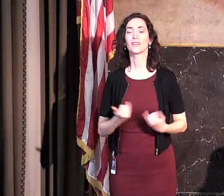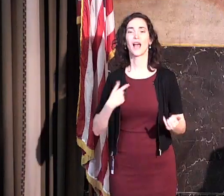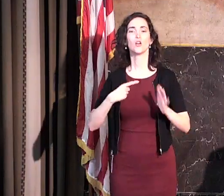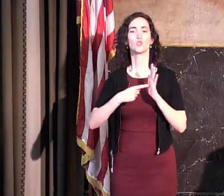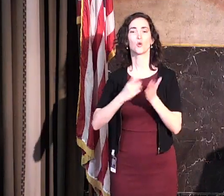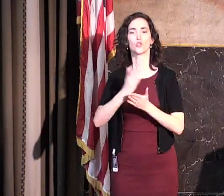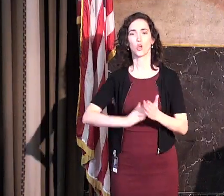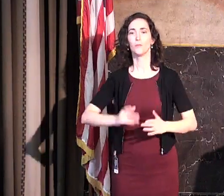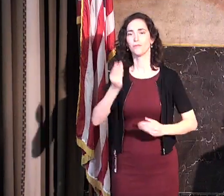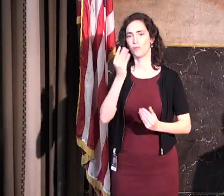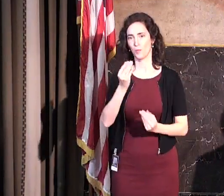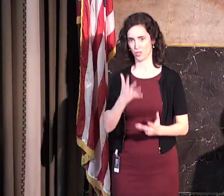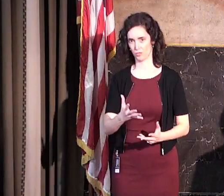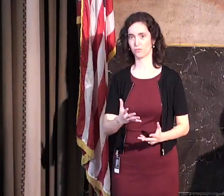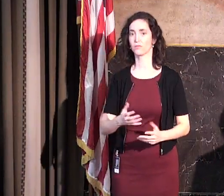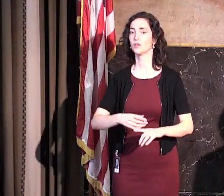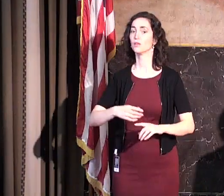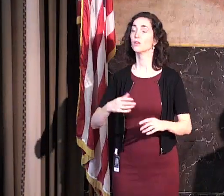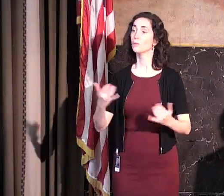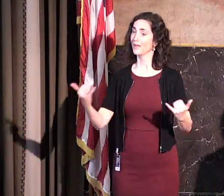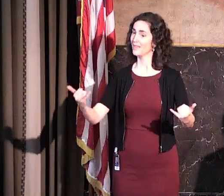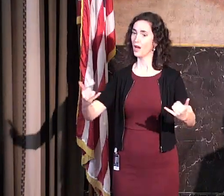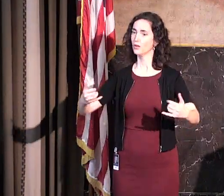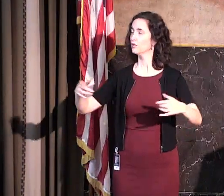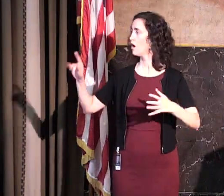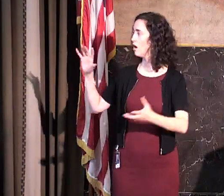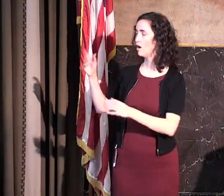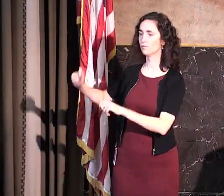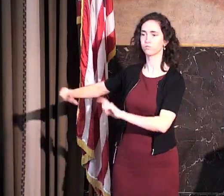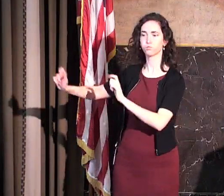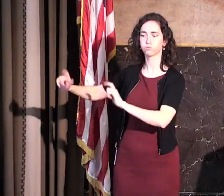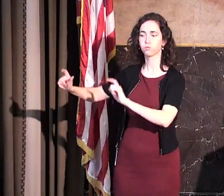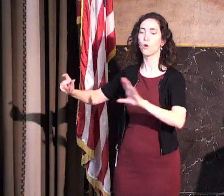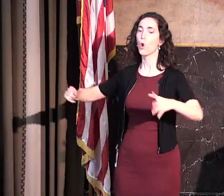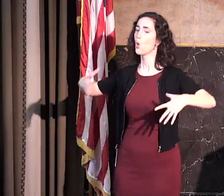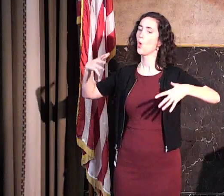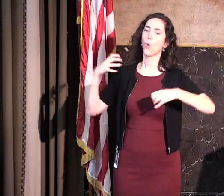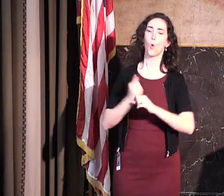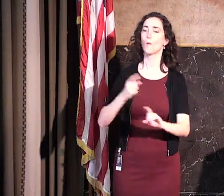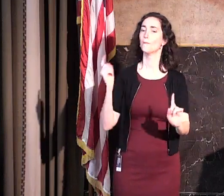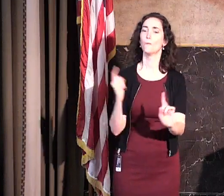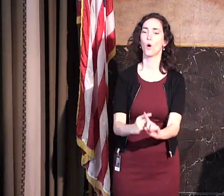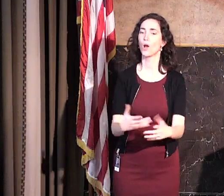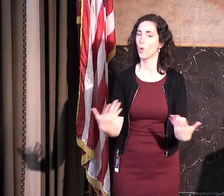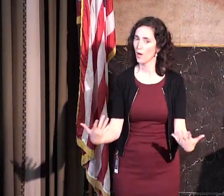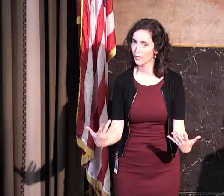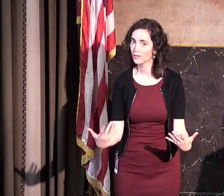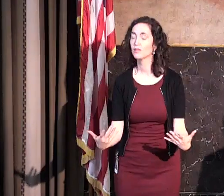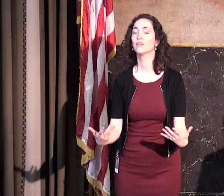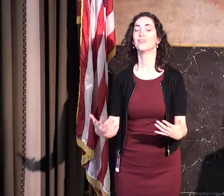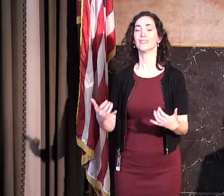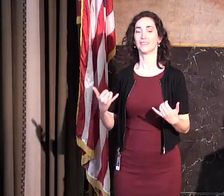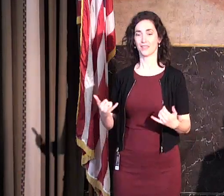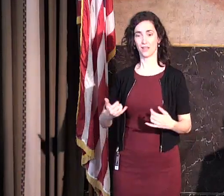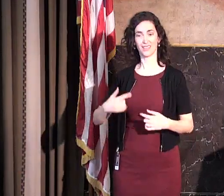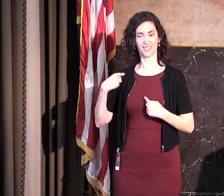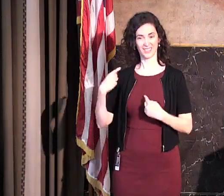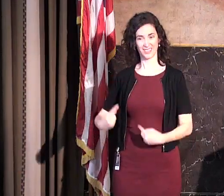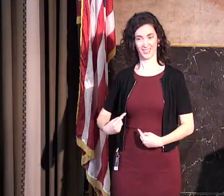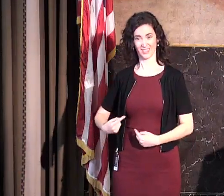going to give you the bottom line up front right now, which is we are clearly in what is now our 4th